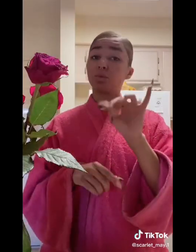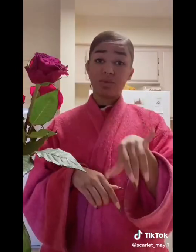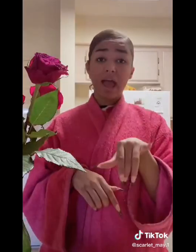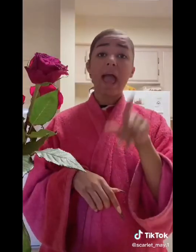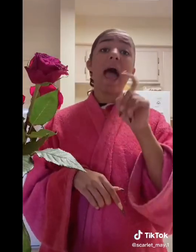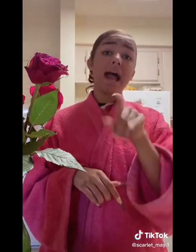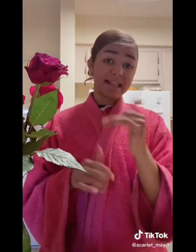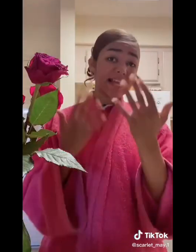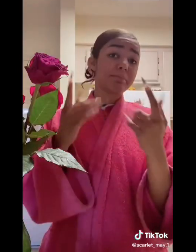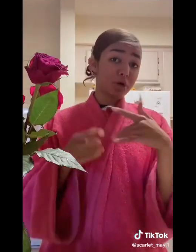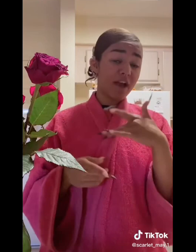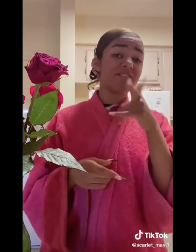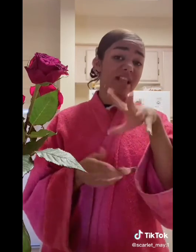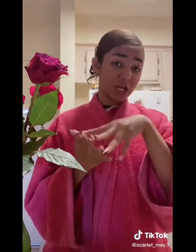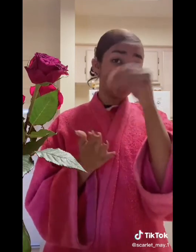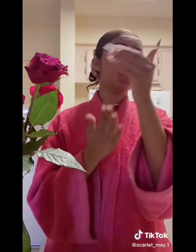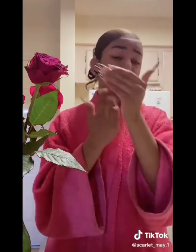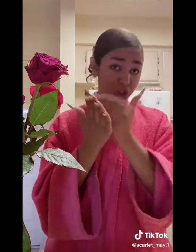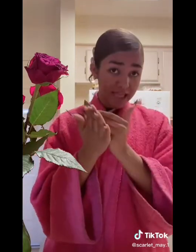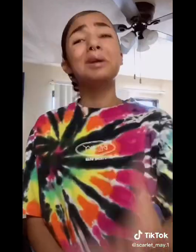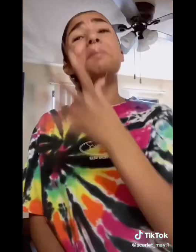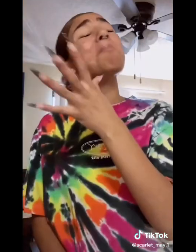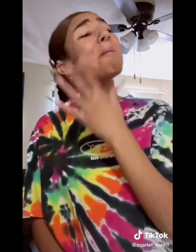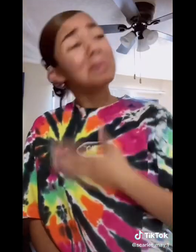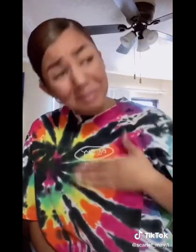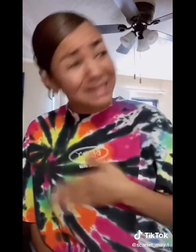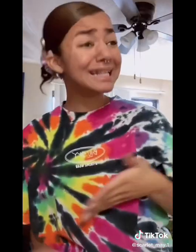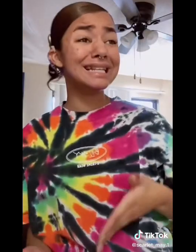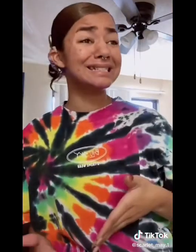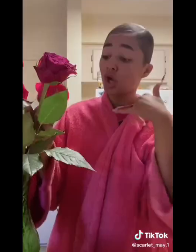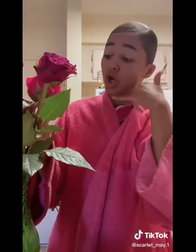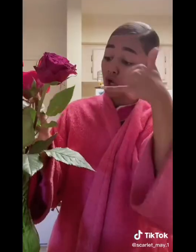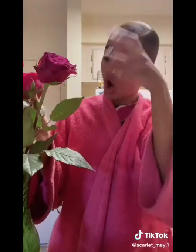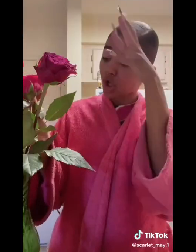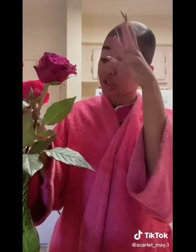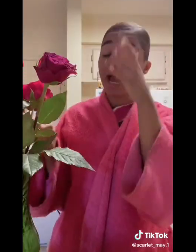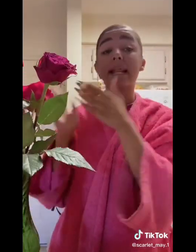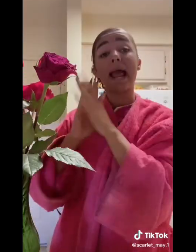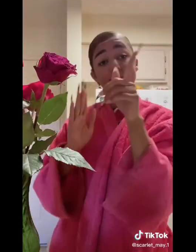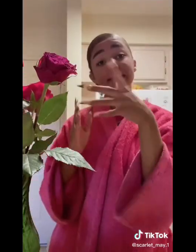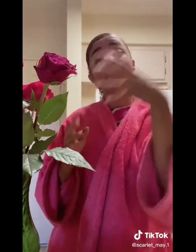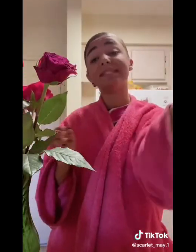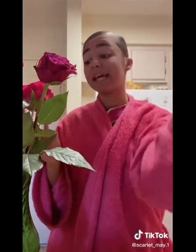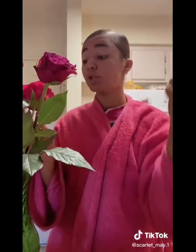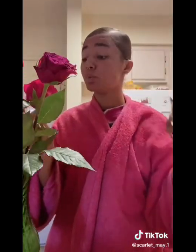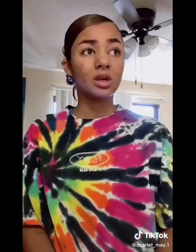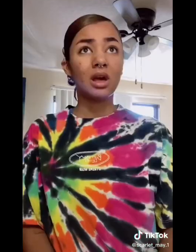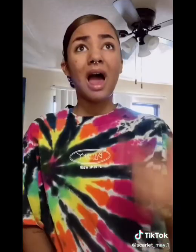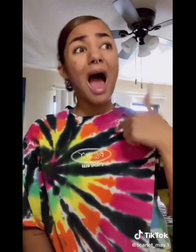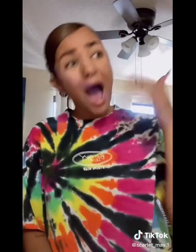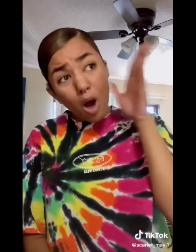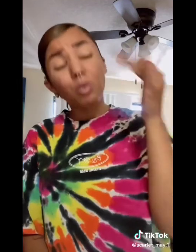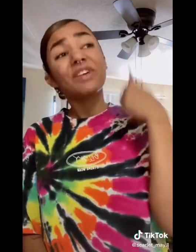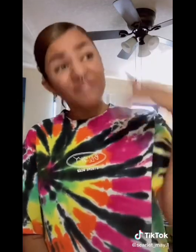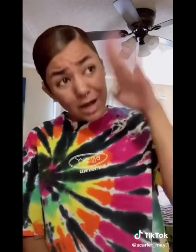I need that to burn until I feel like you've learned your lesson. Mama, please call your daddy and ask him to take you. I would if I knew who he